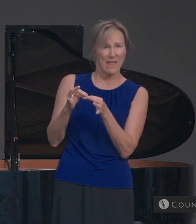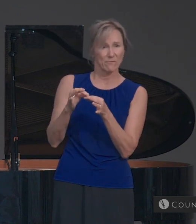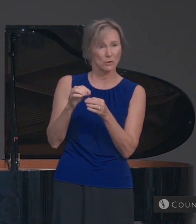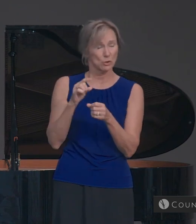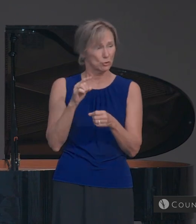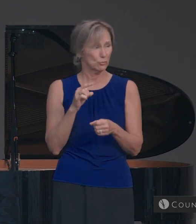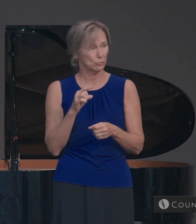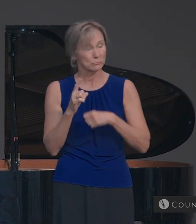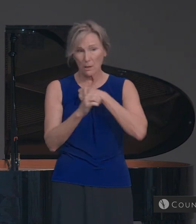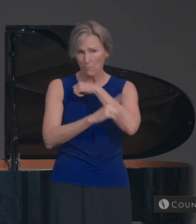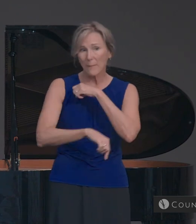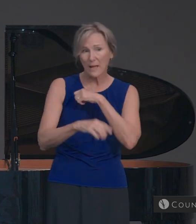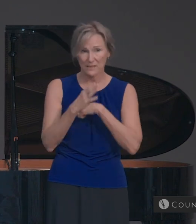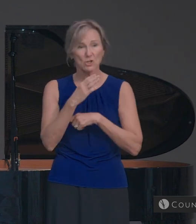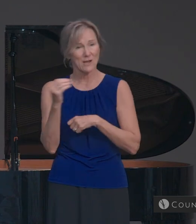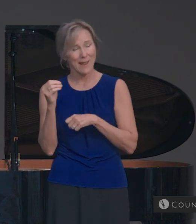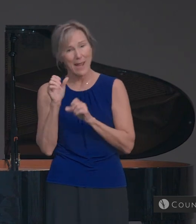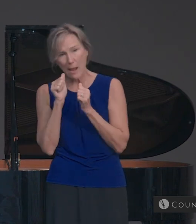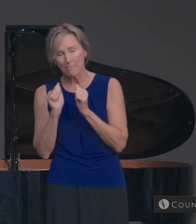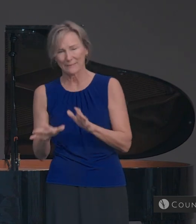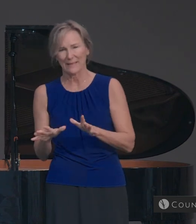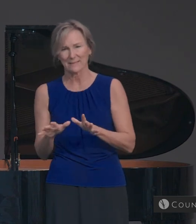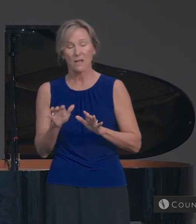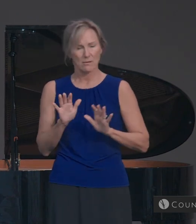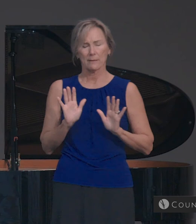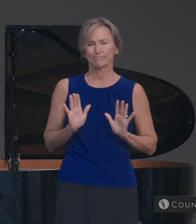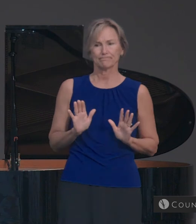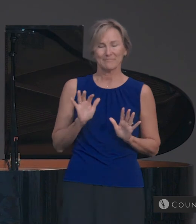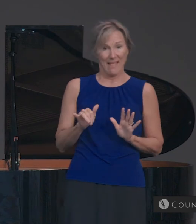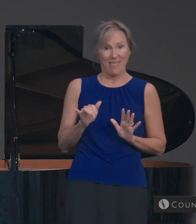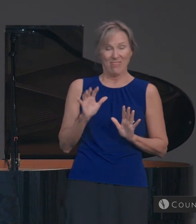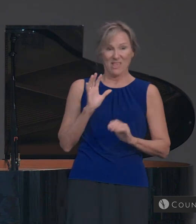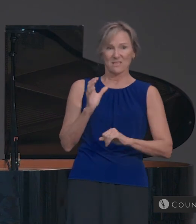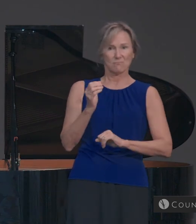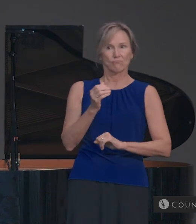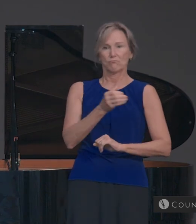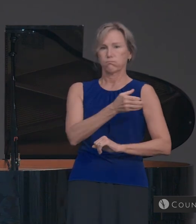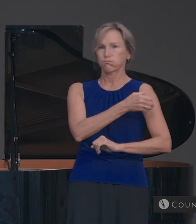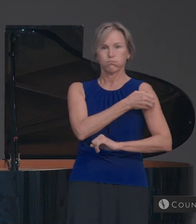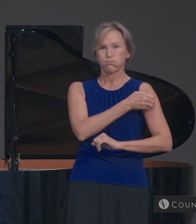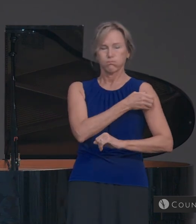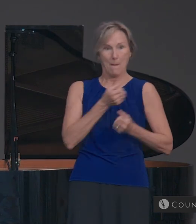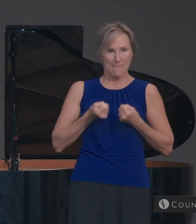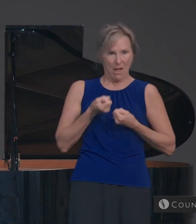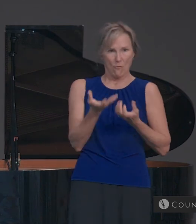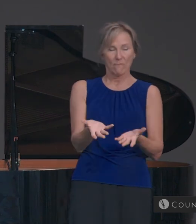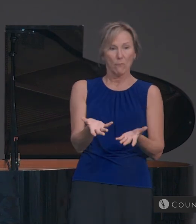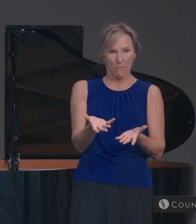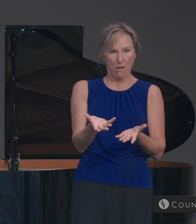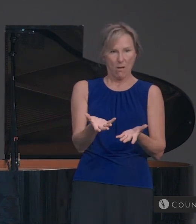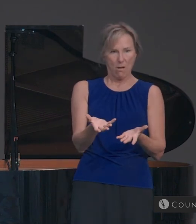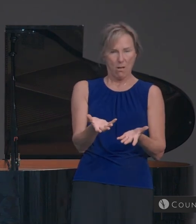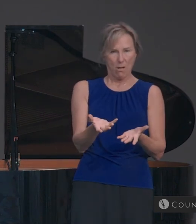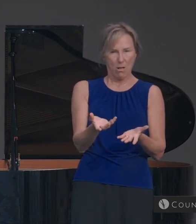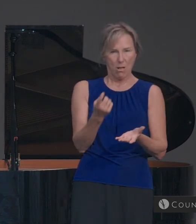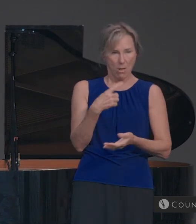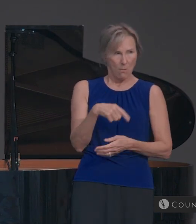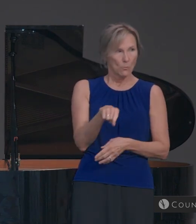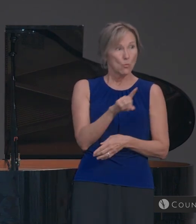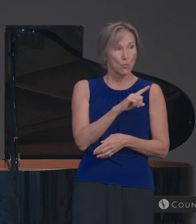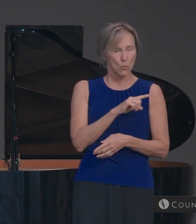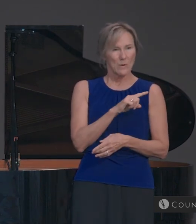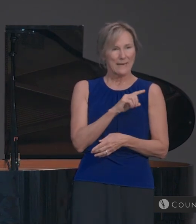In this powerful, powerful poem, the reader is called to consider the